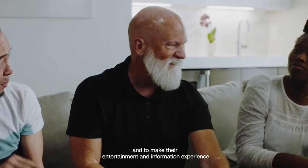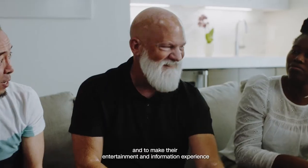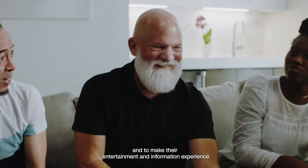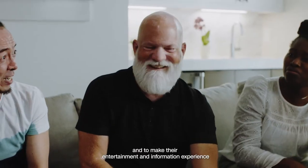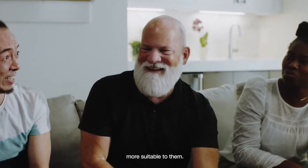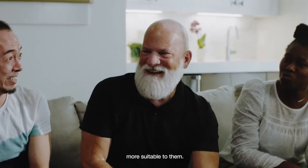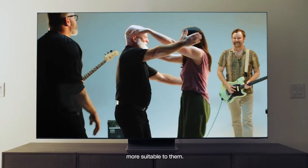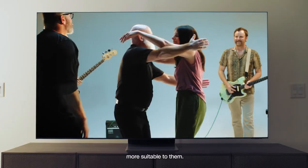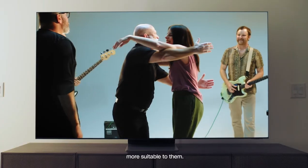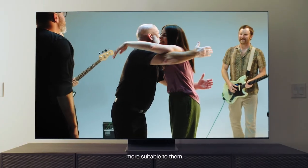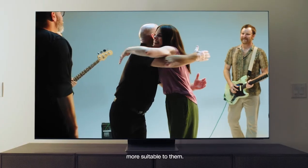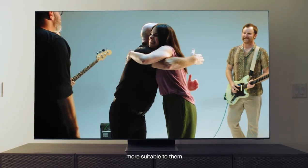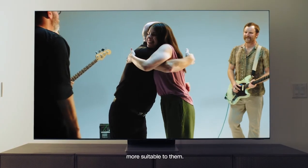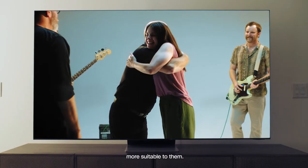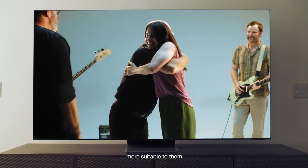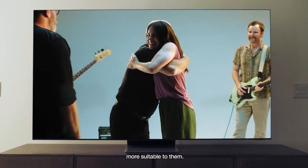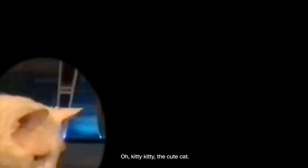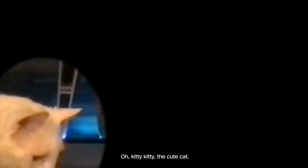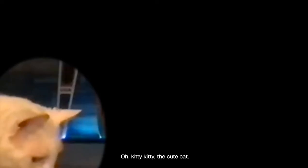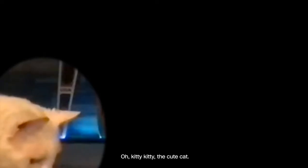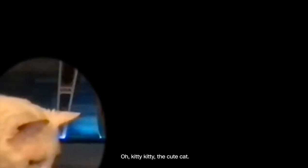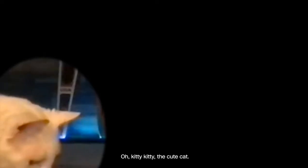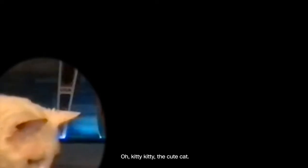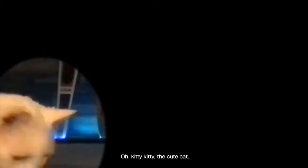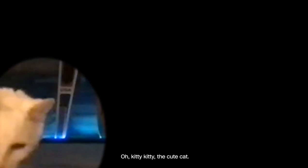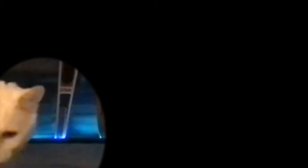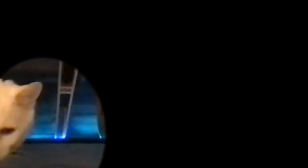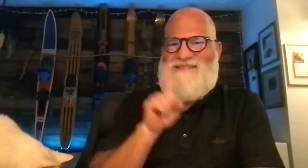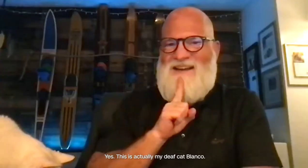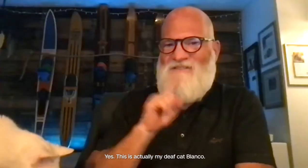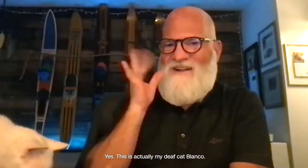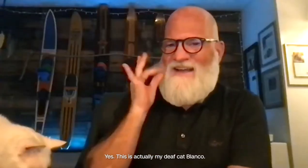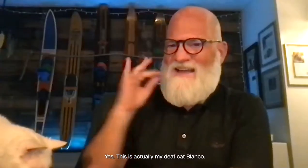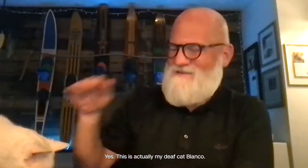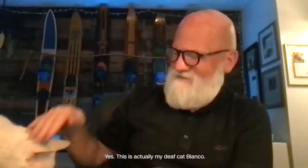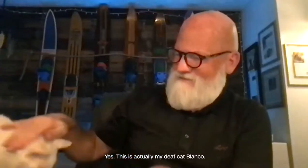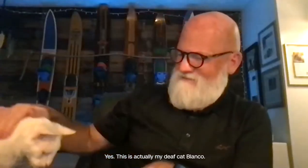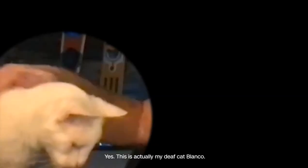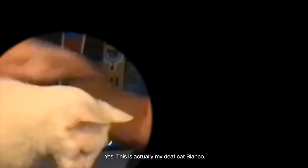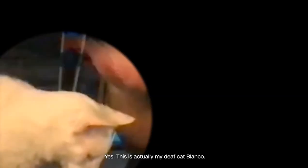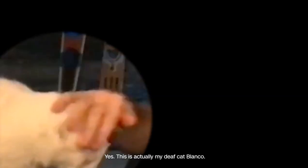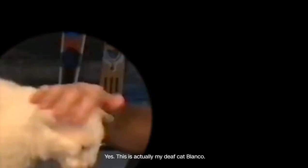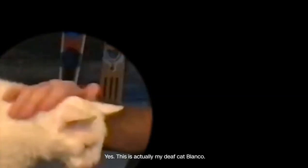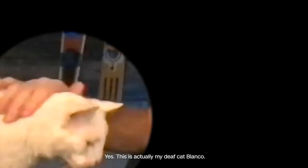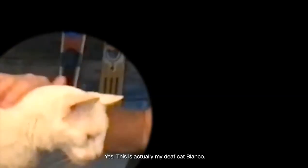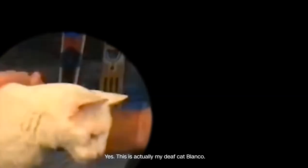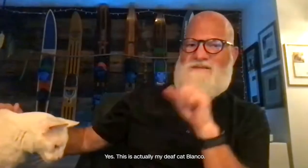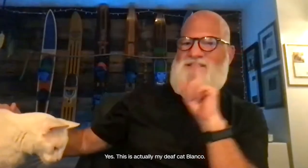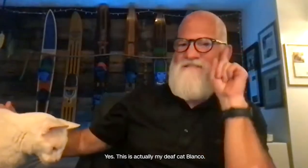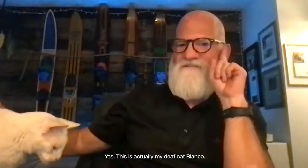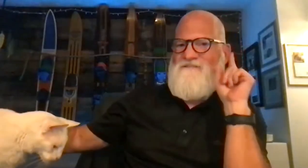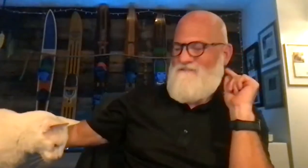information experience more suitable to them. Oh, look at the kitty. It's a cute cat. Yes. This is actually my deaf